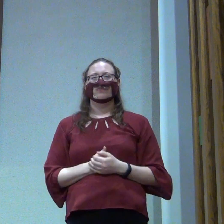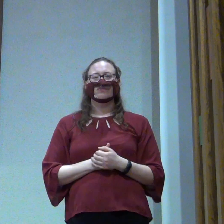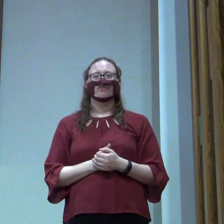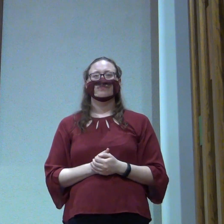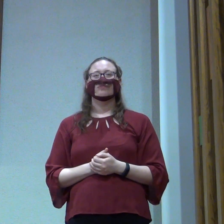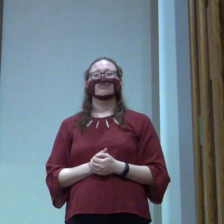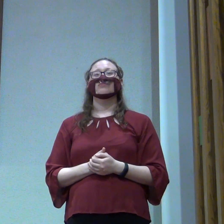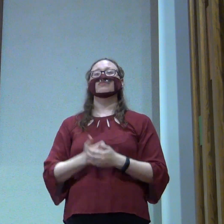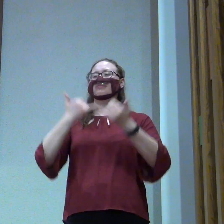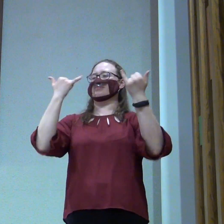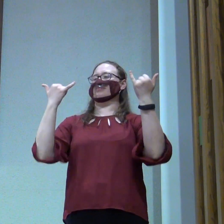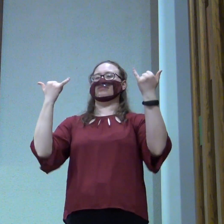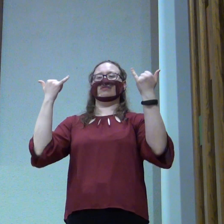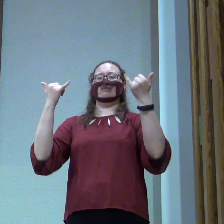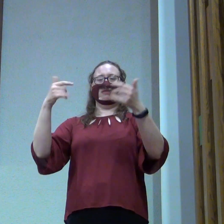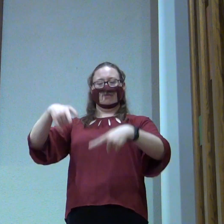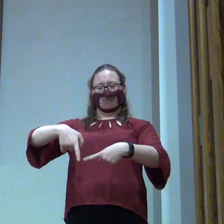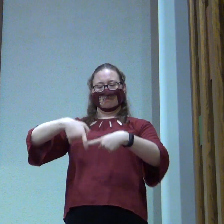And there we leave